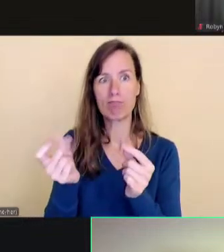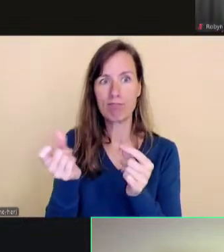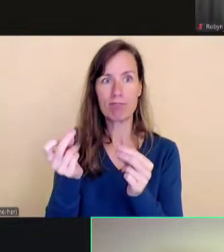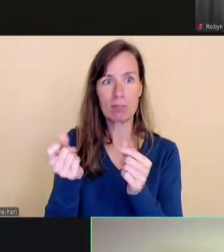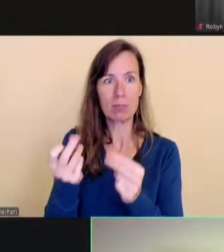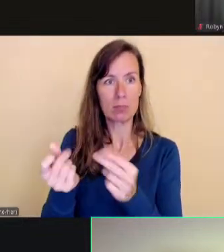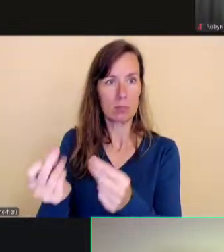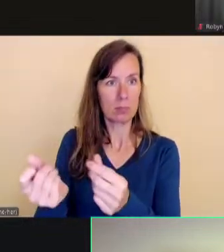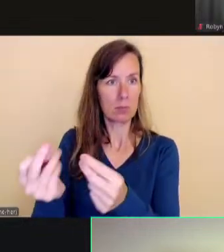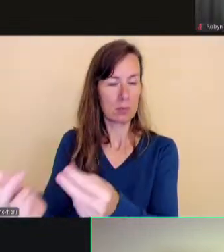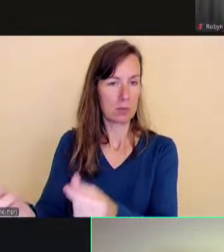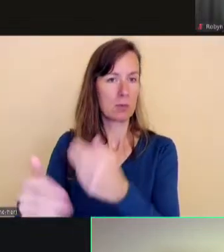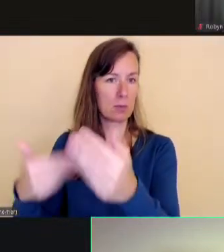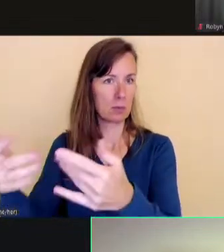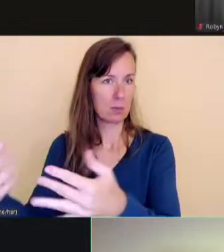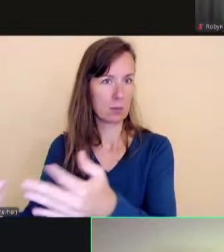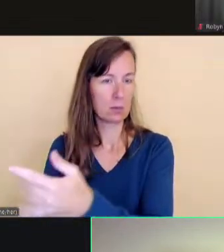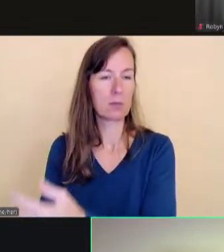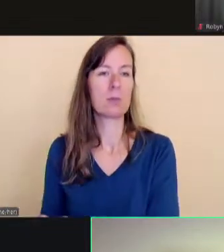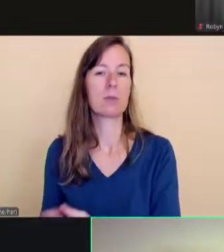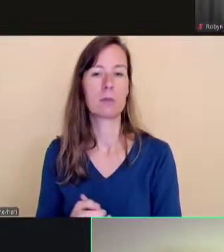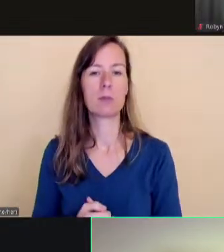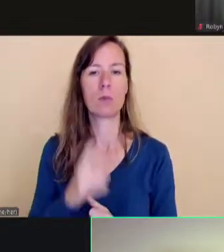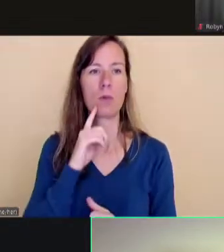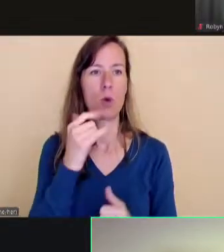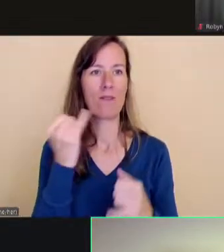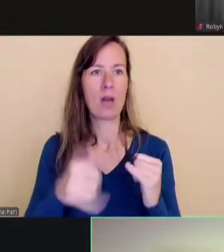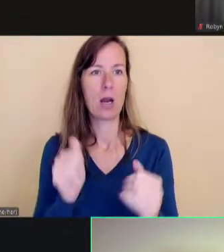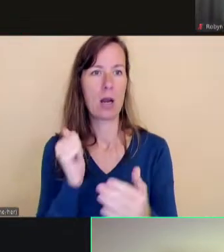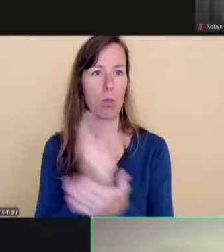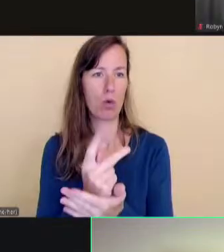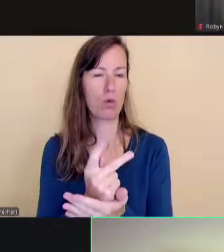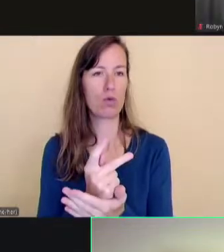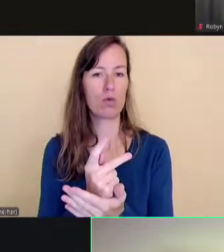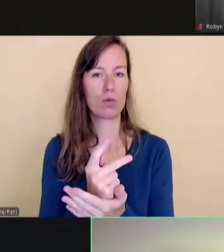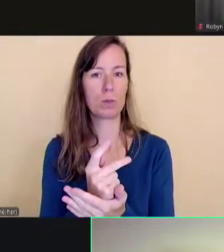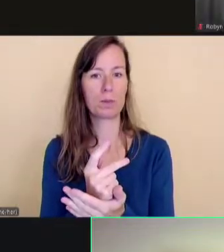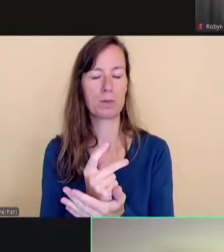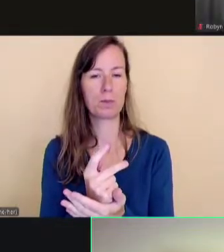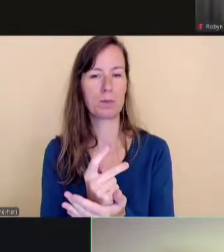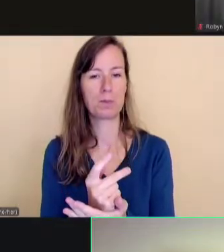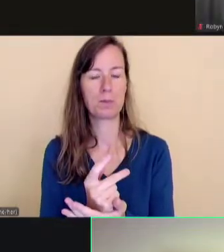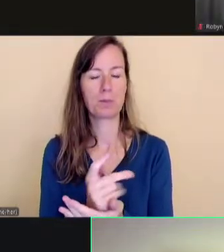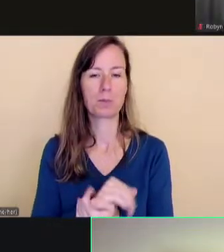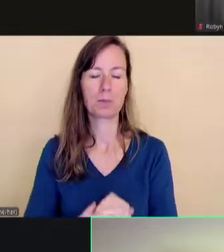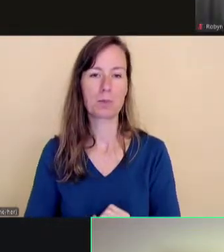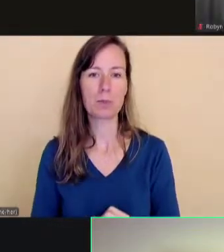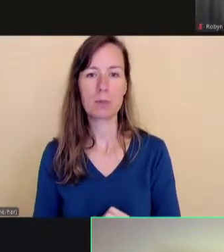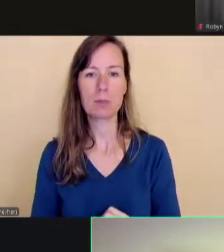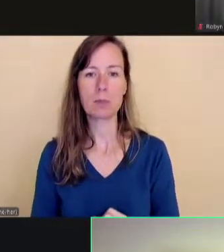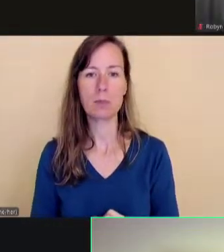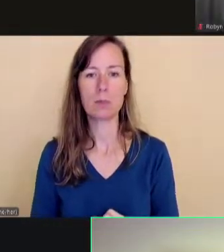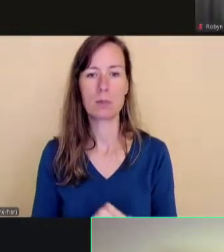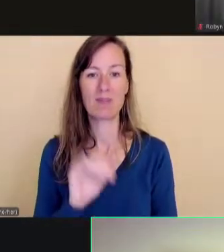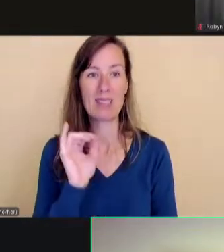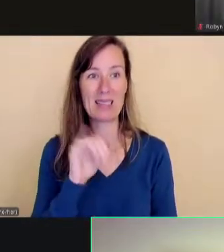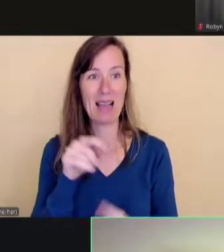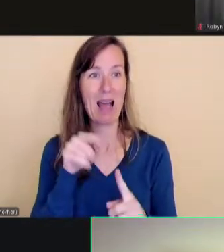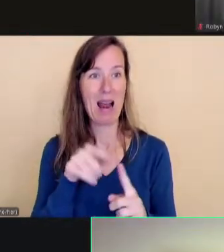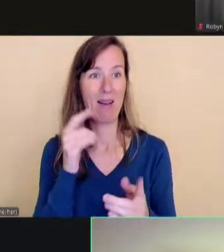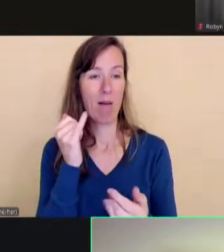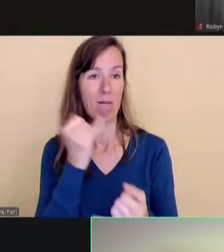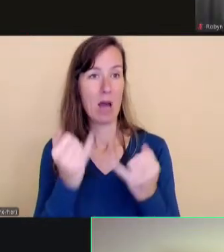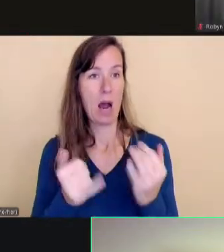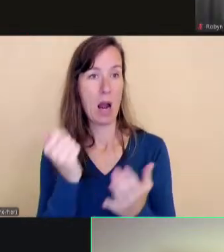actually do the final approval. The final approval would be essentially allowing the inspectors to come out